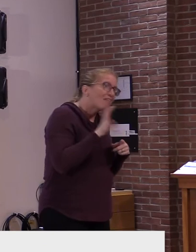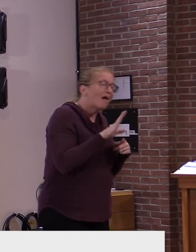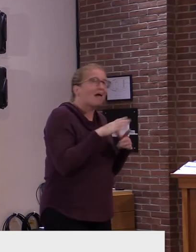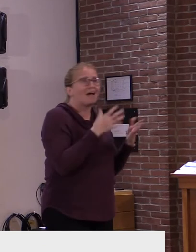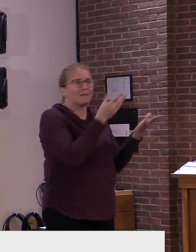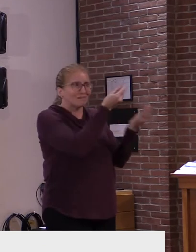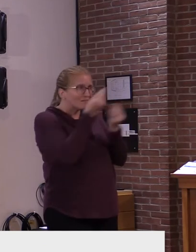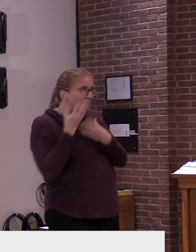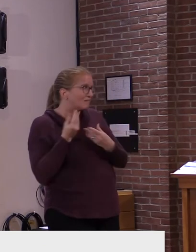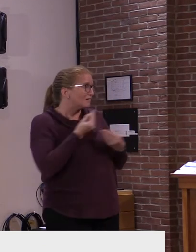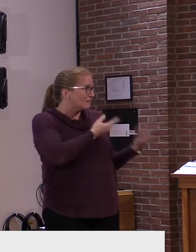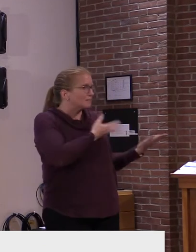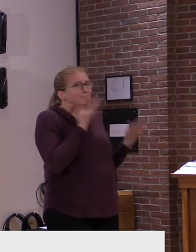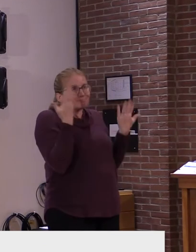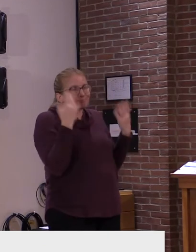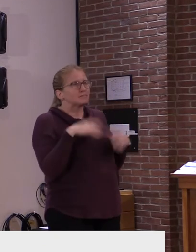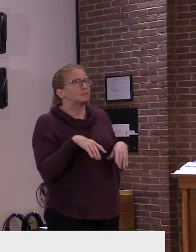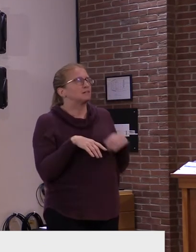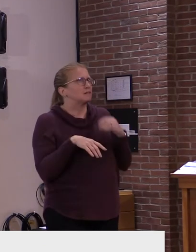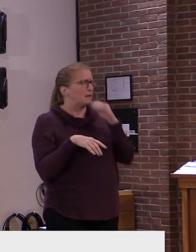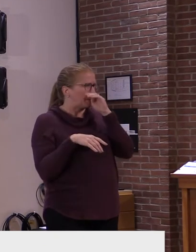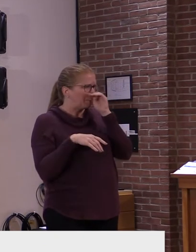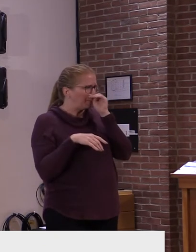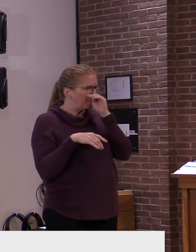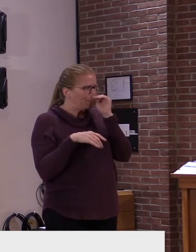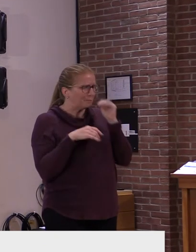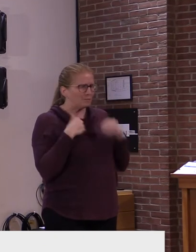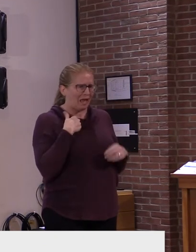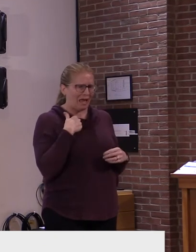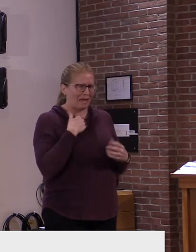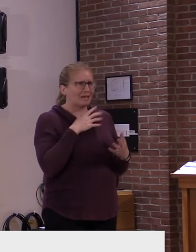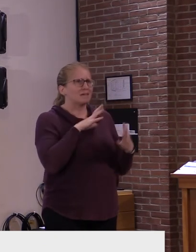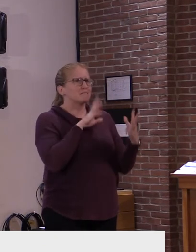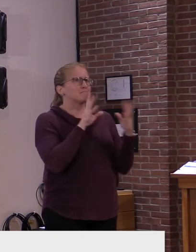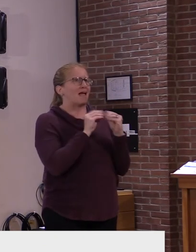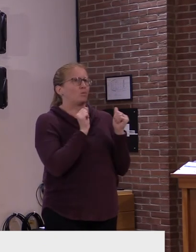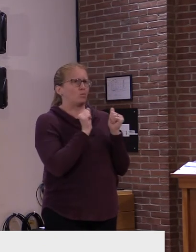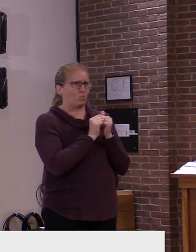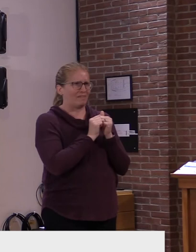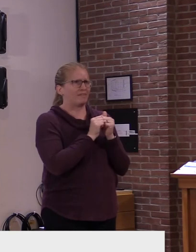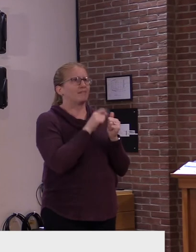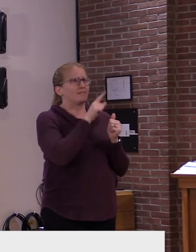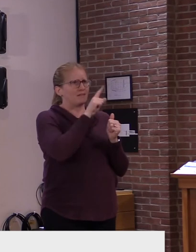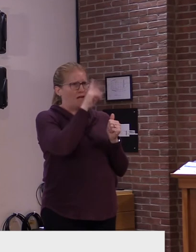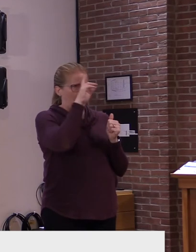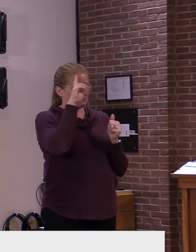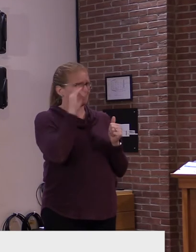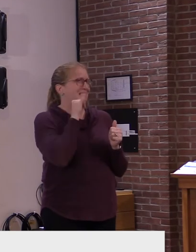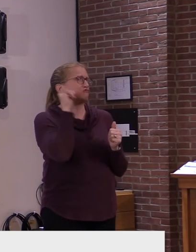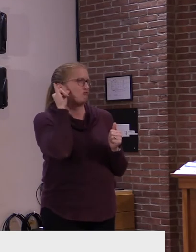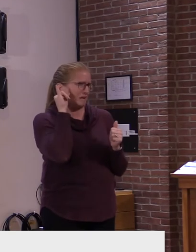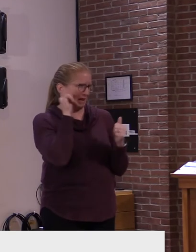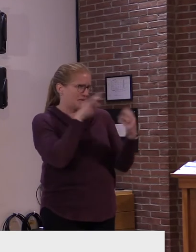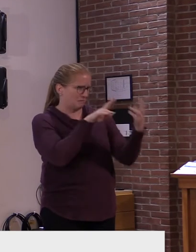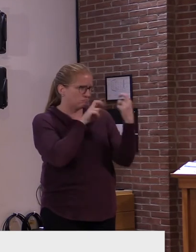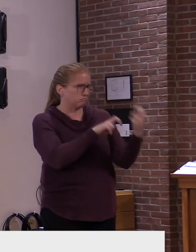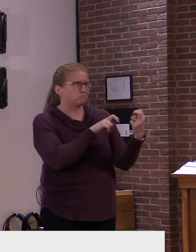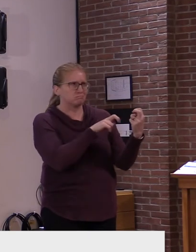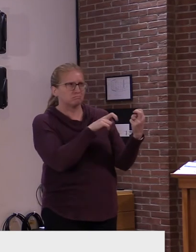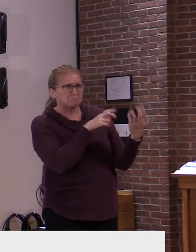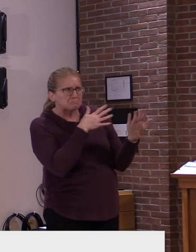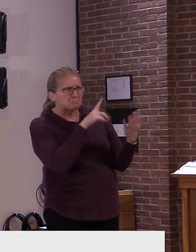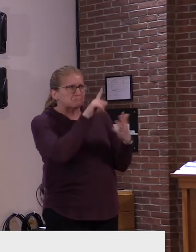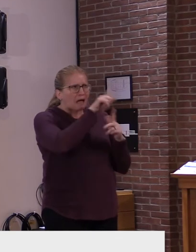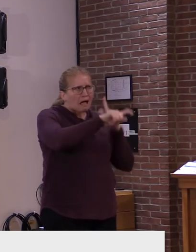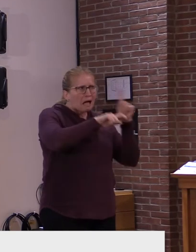i will say we i met with uh uvmmc yesterday and asked them about